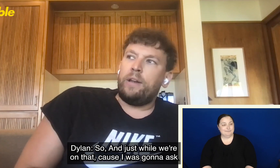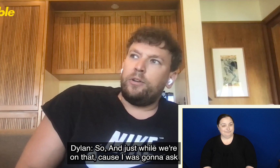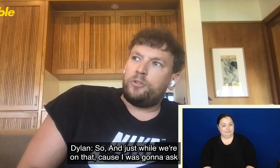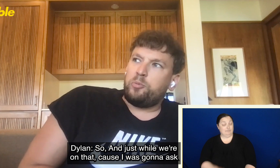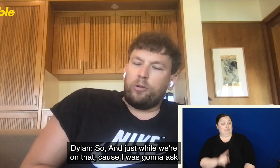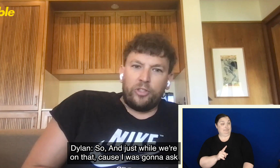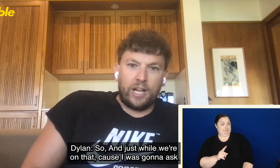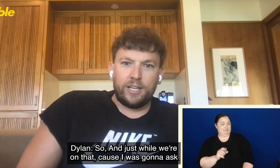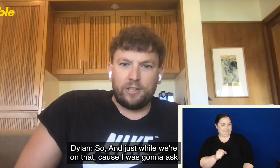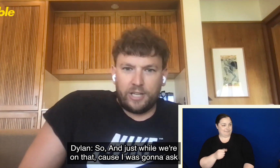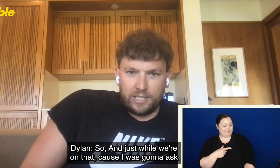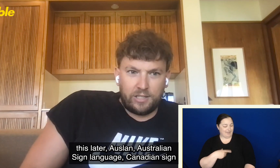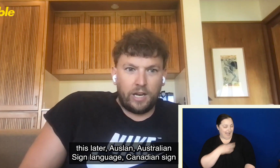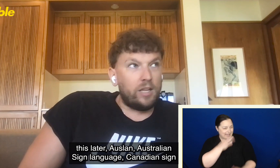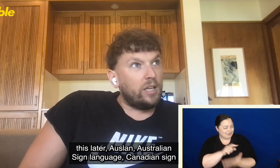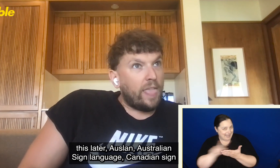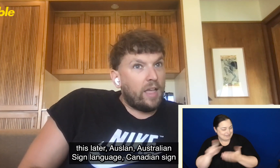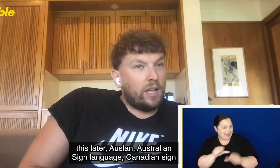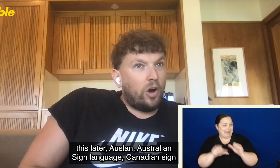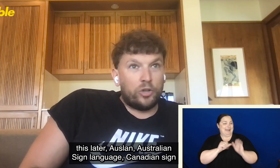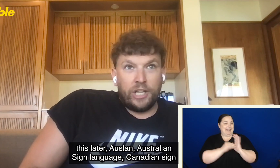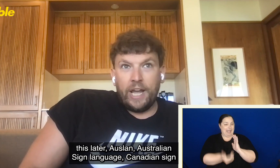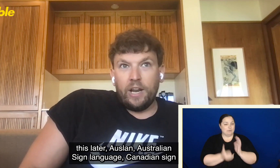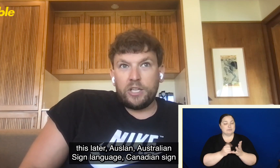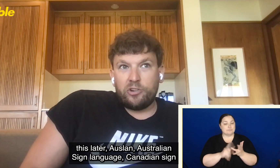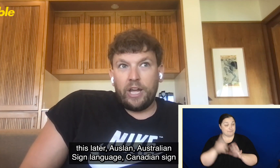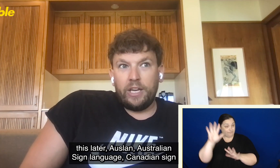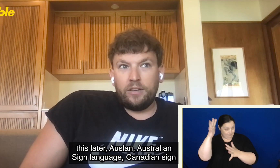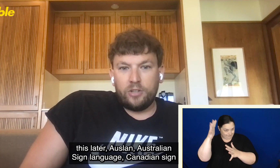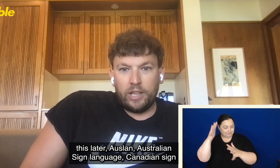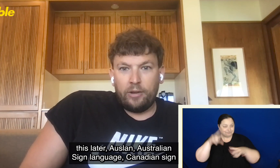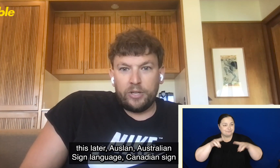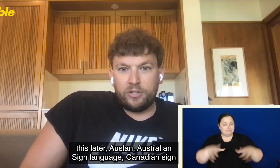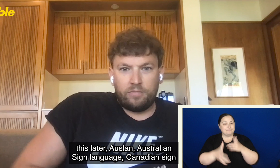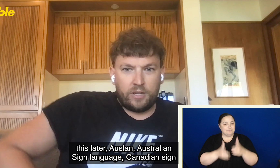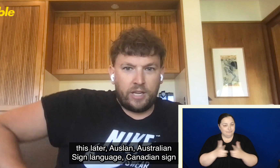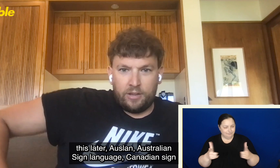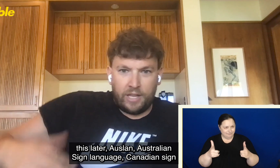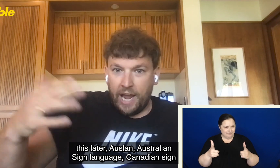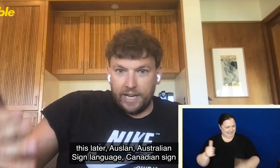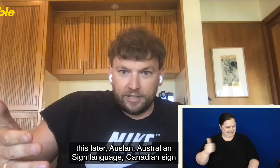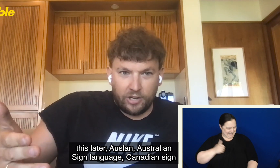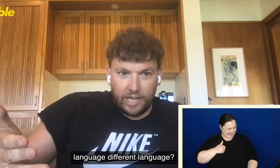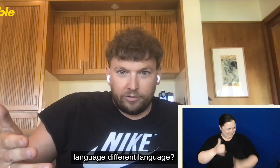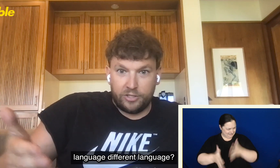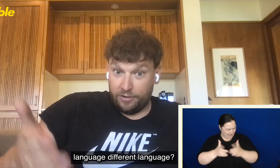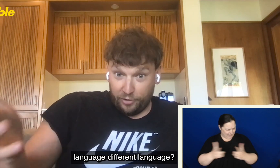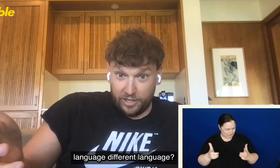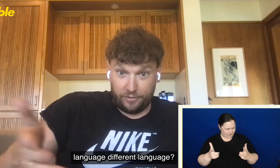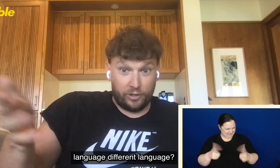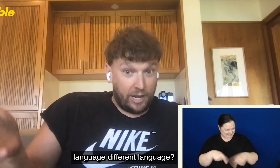So, and just while we're on that, because I was going to ask you later, Auslan, Australian Sign Language, Canadian Sign